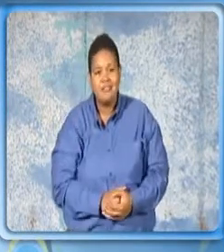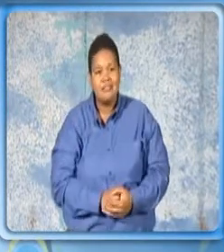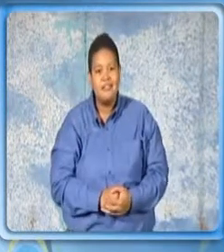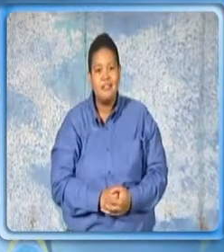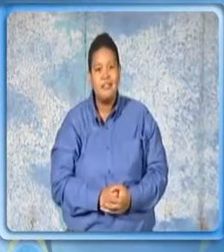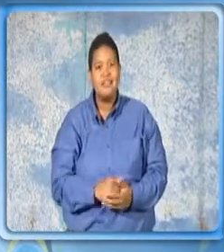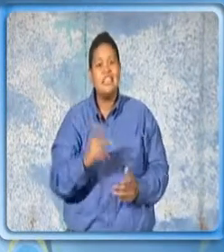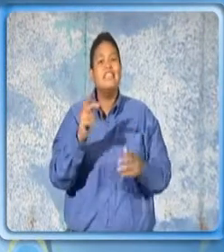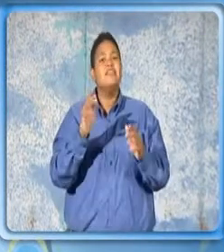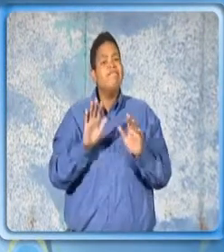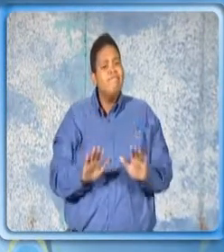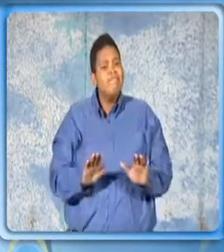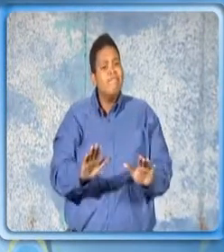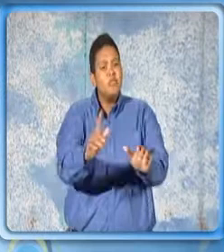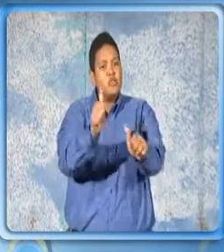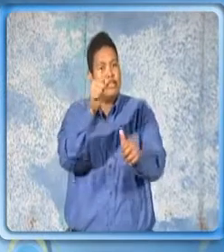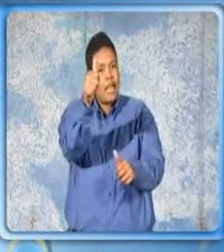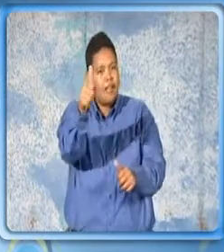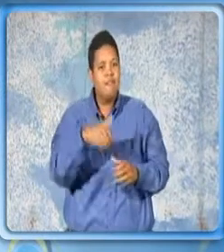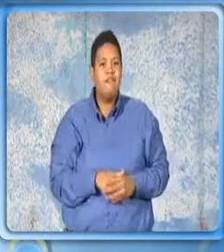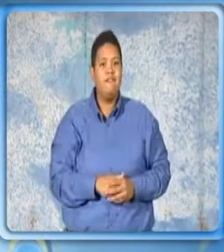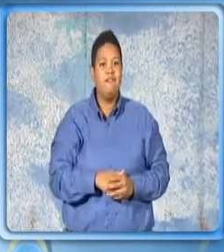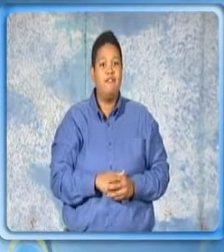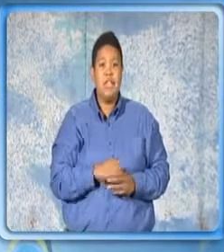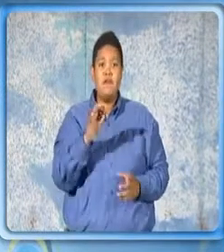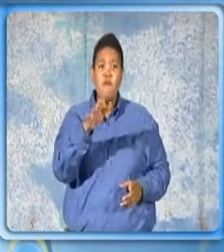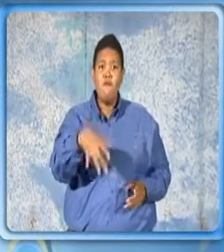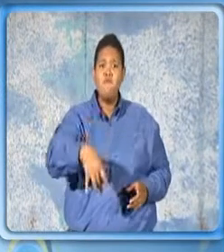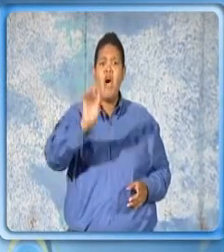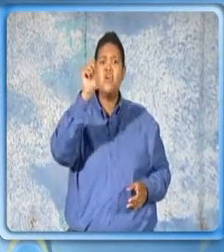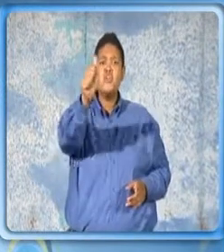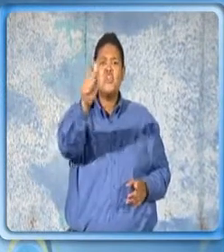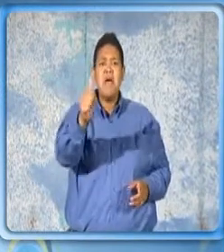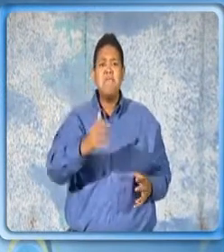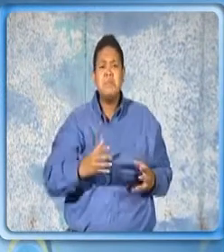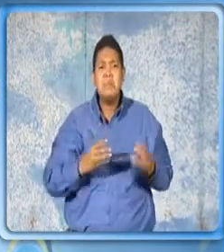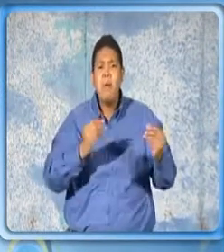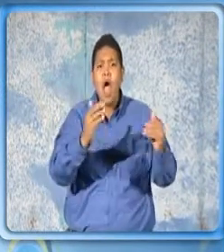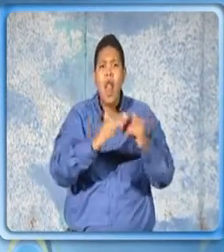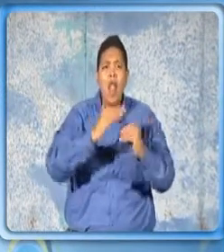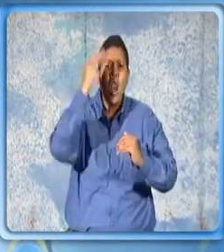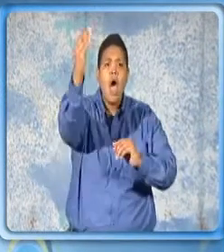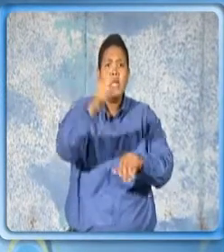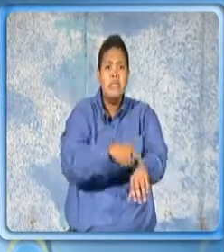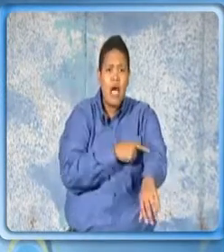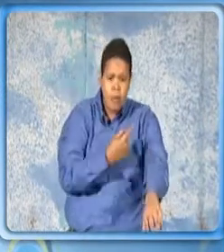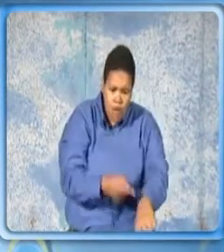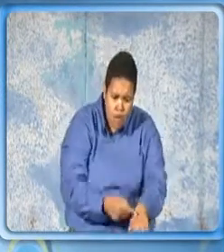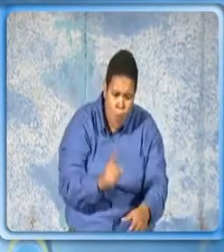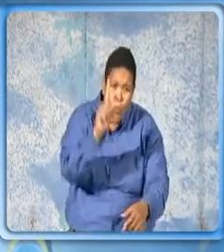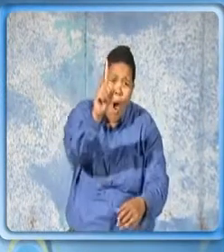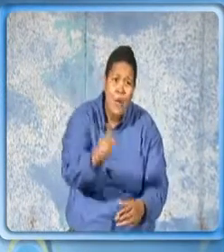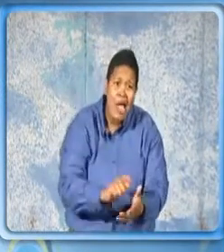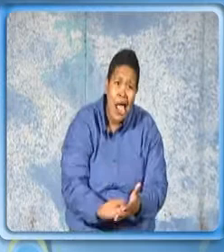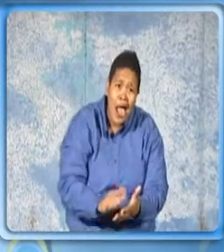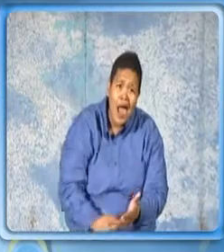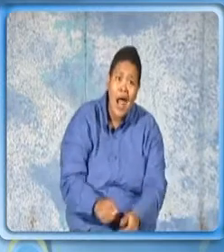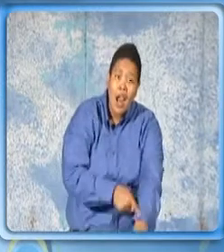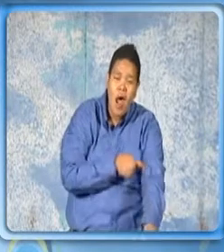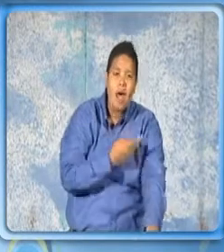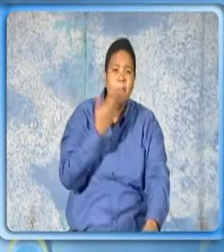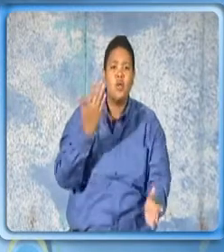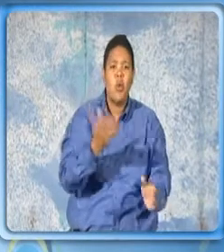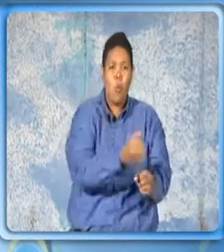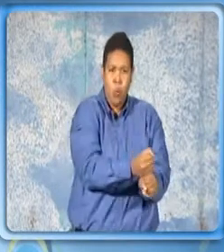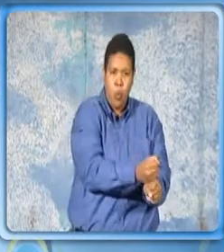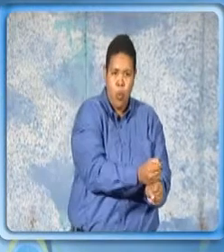Pace yourself. If you find yourself spending too much time on one question, move on to another question and